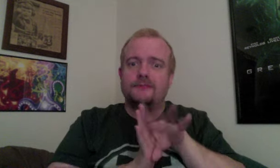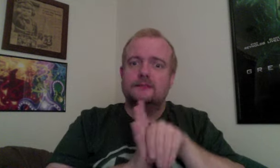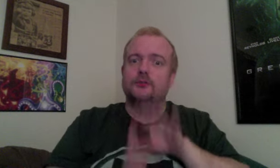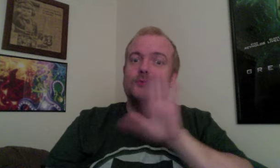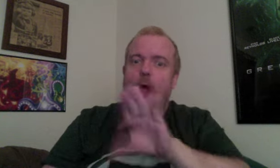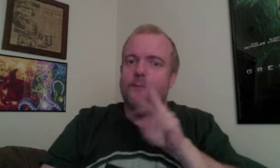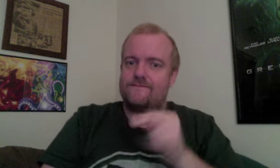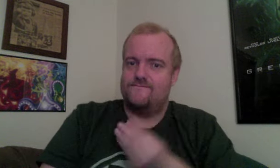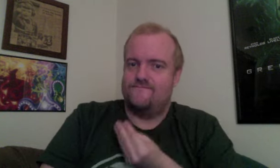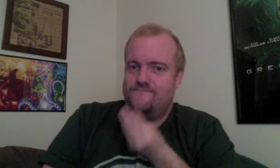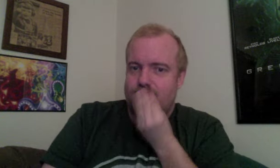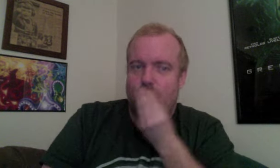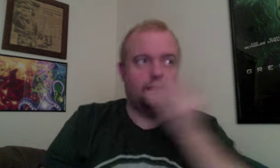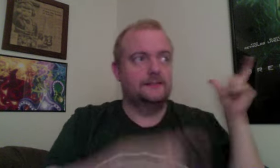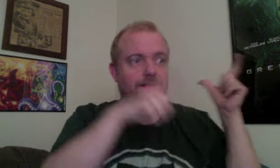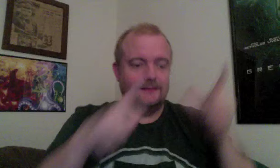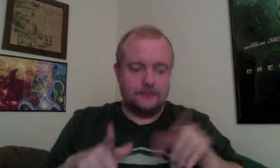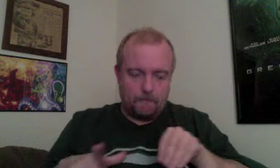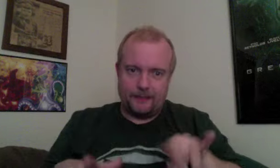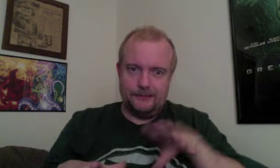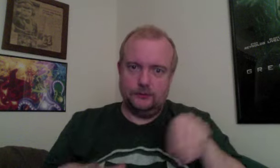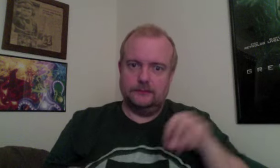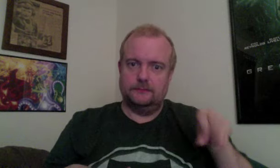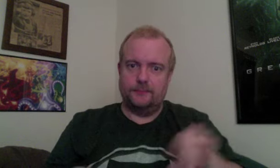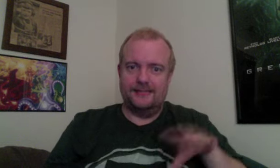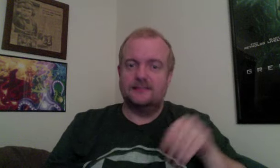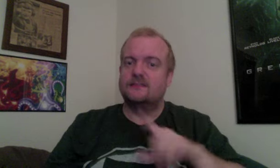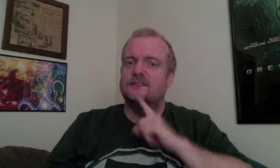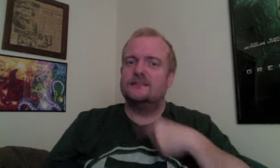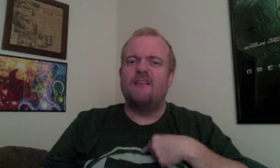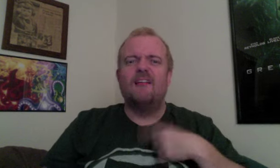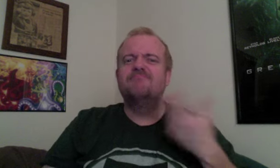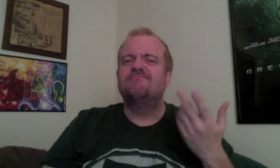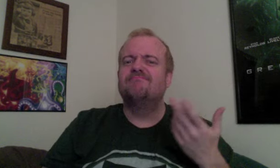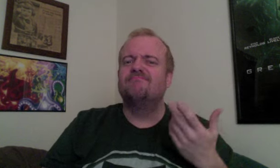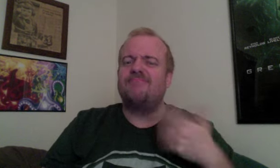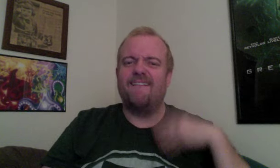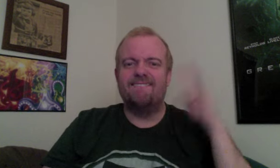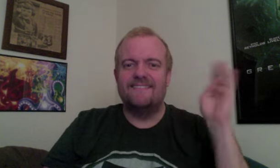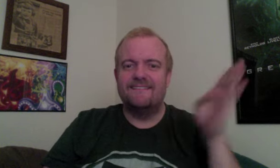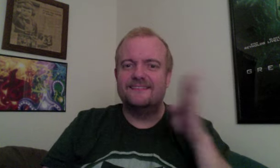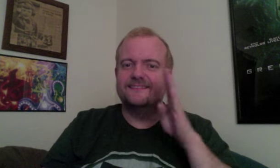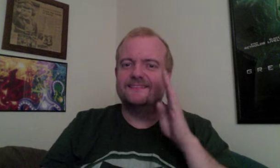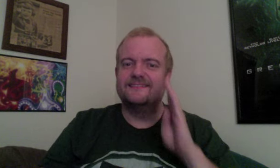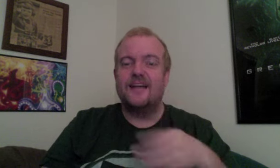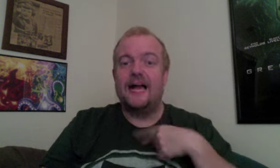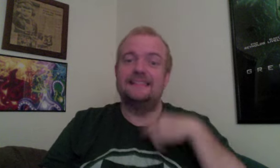In turn, any animals that can flee the toxic river do so. This leads to the second plague,